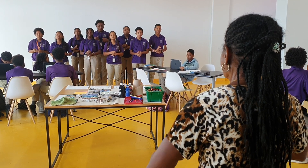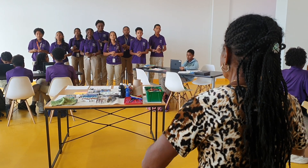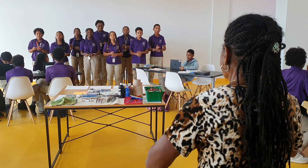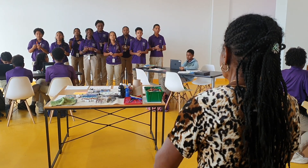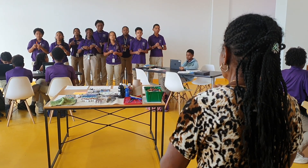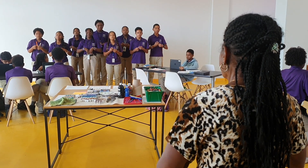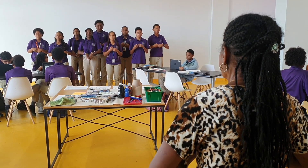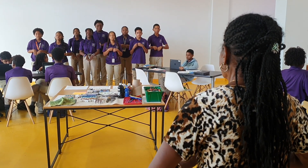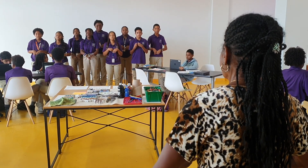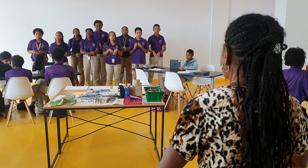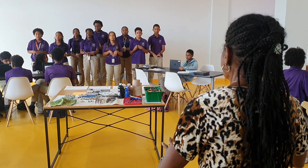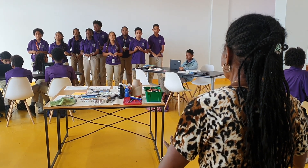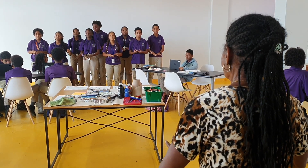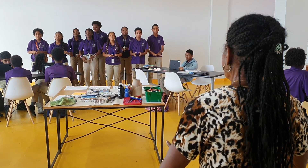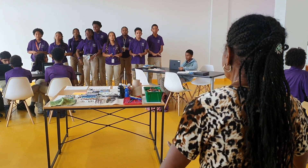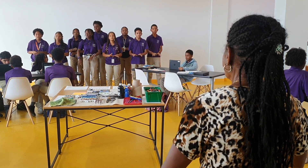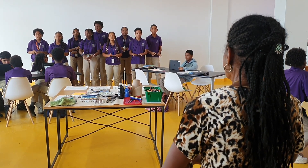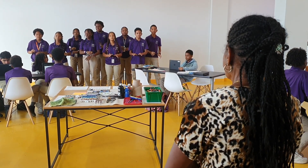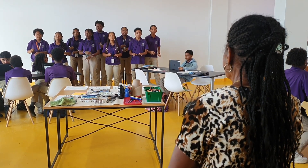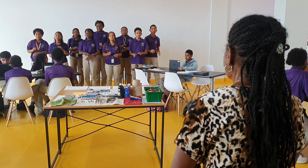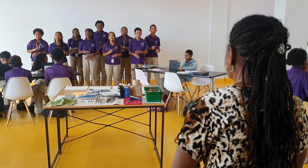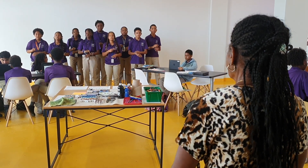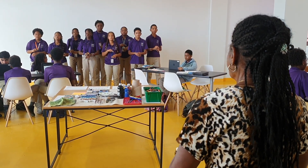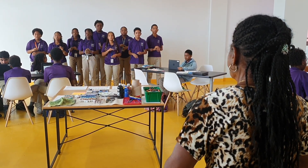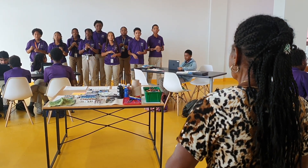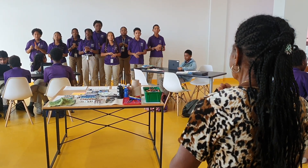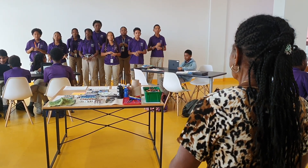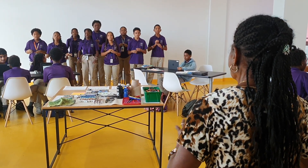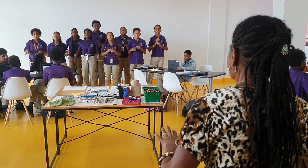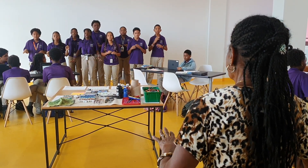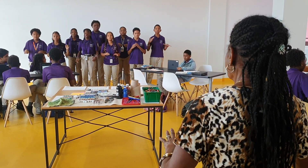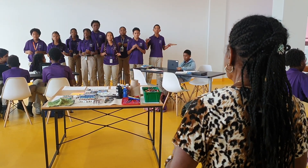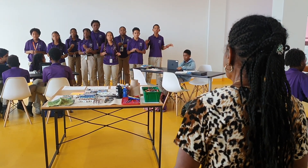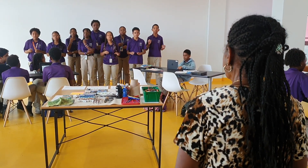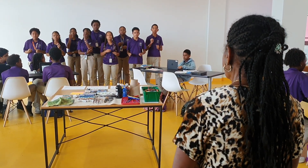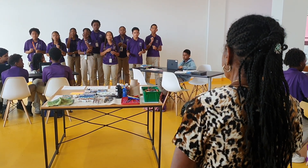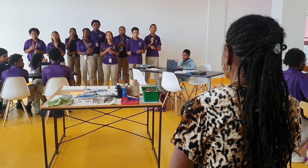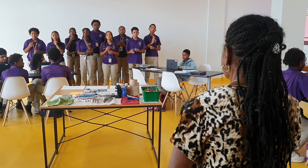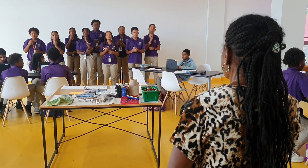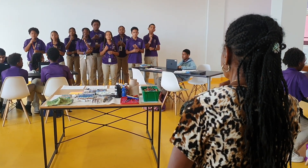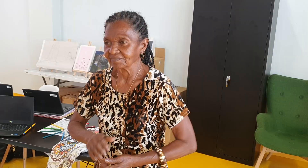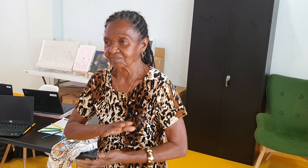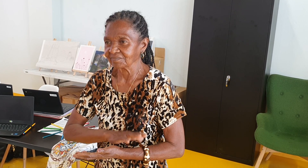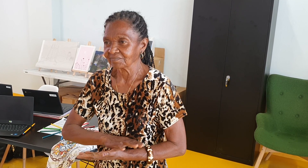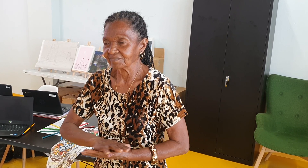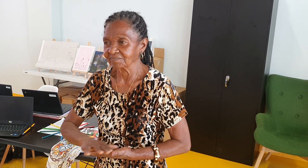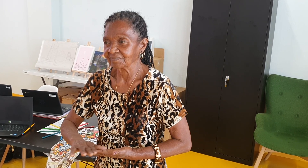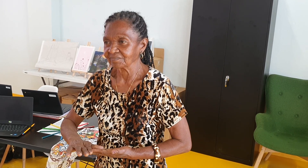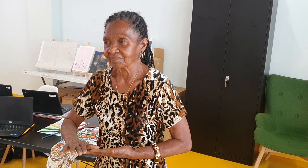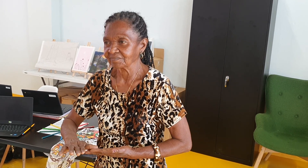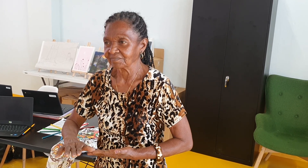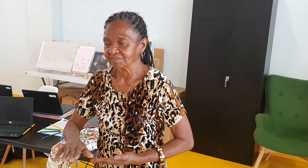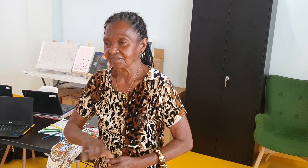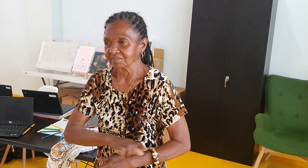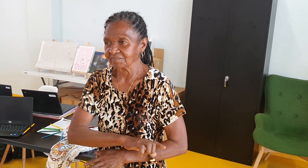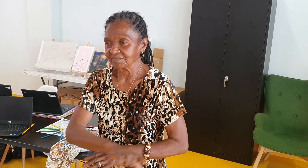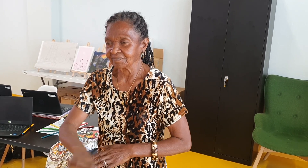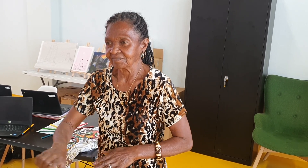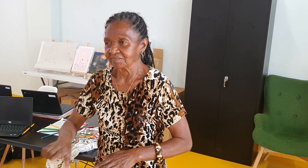been lacking. Rose Williams has been a sign language interpreter for almost 57 years, and she says